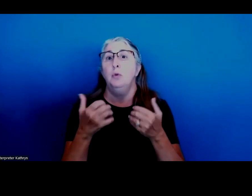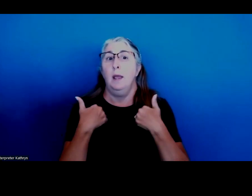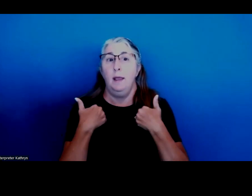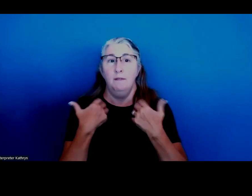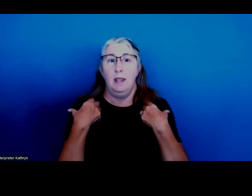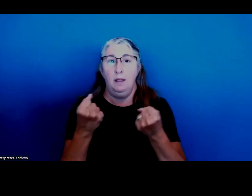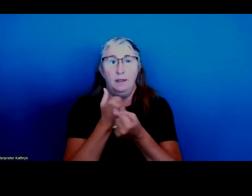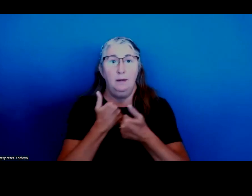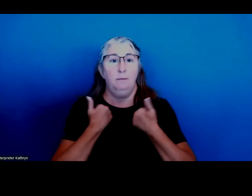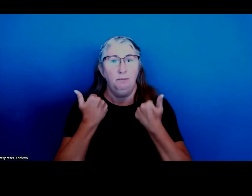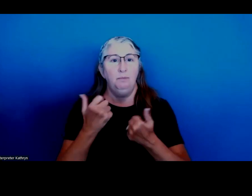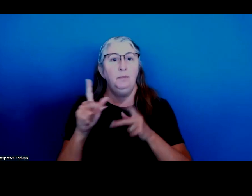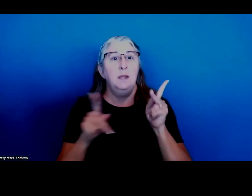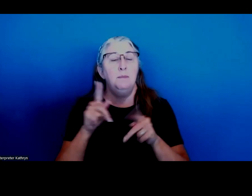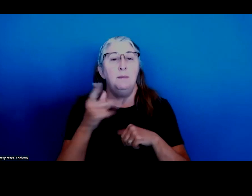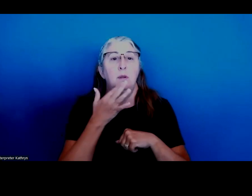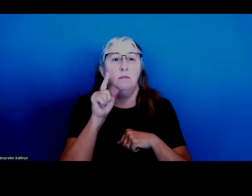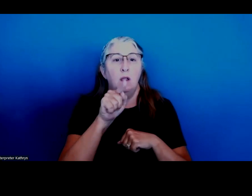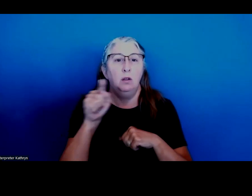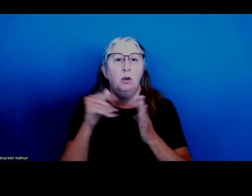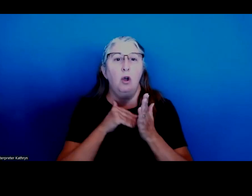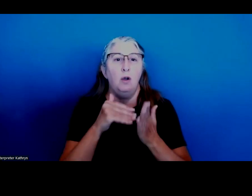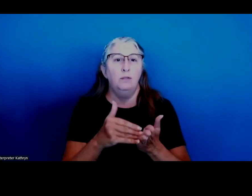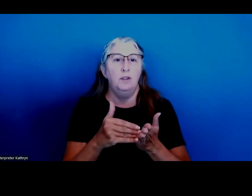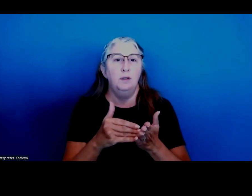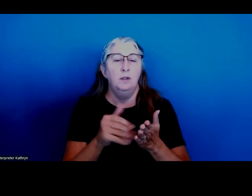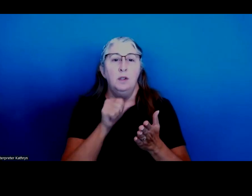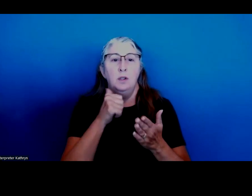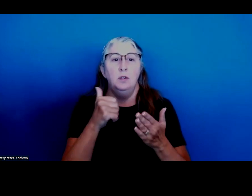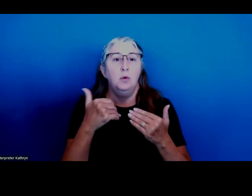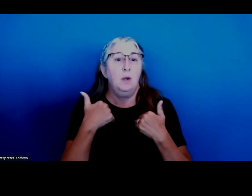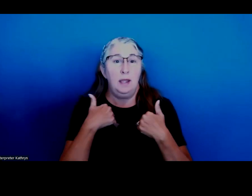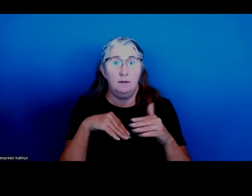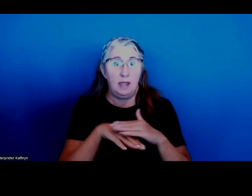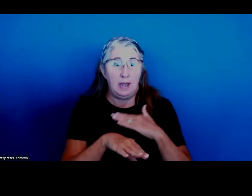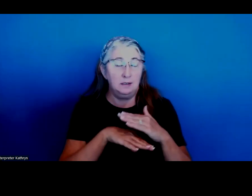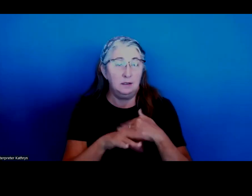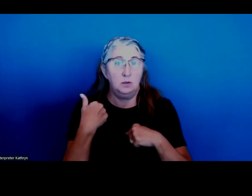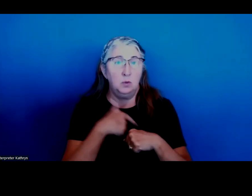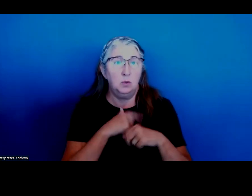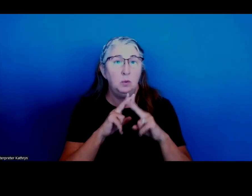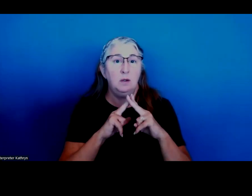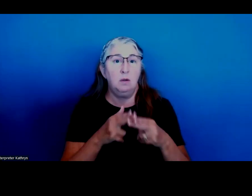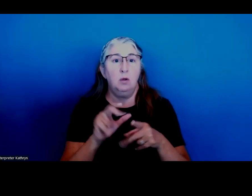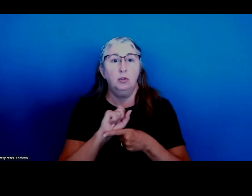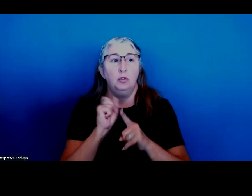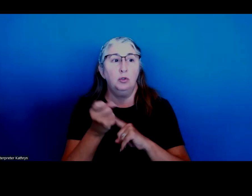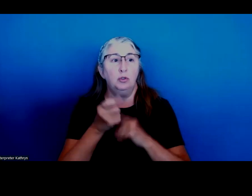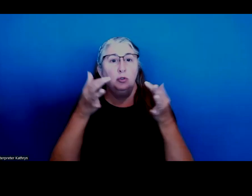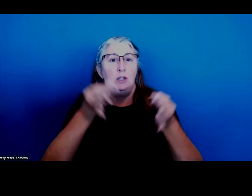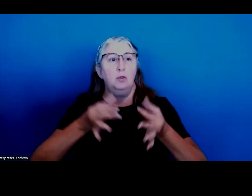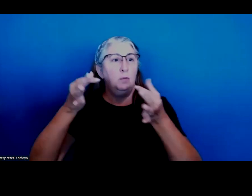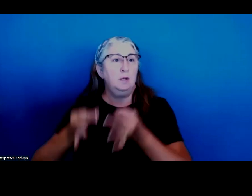of color too often lack what access to what we have come to call the social determinants of